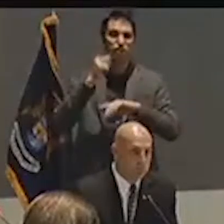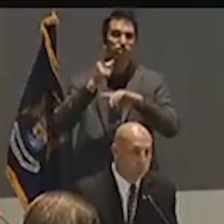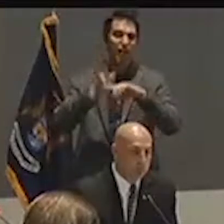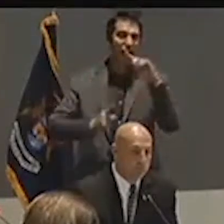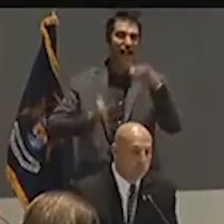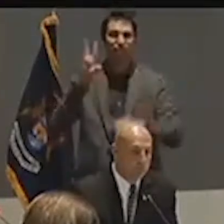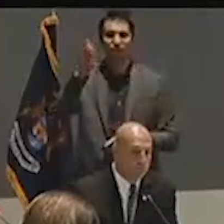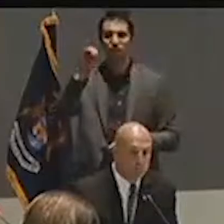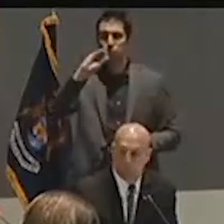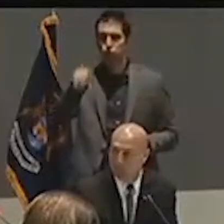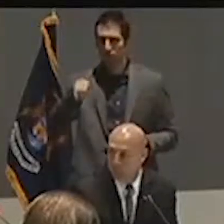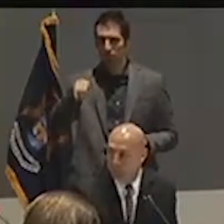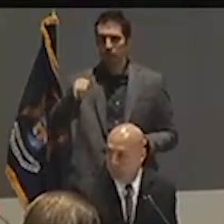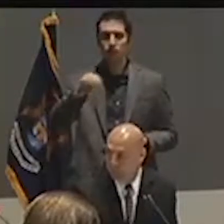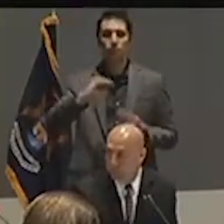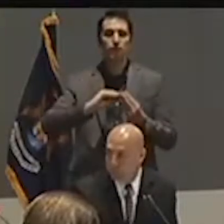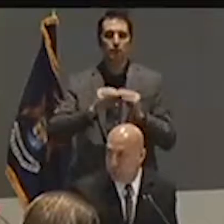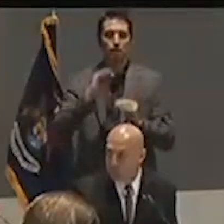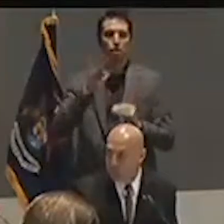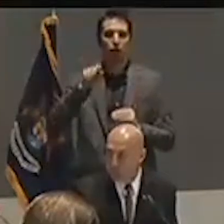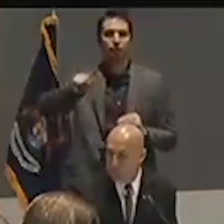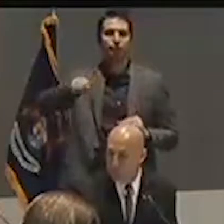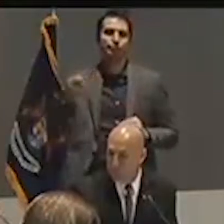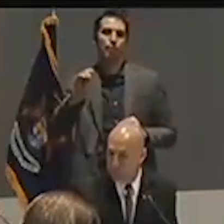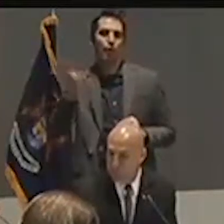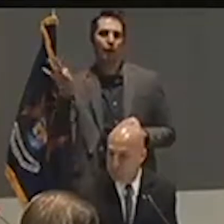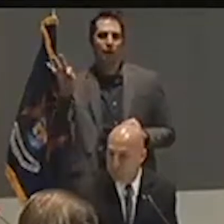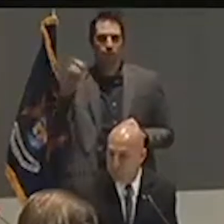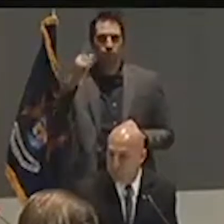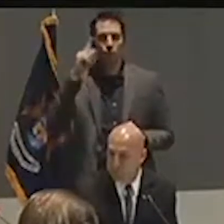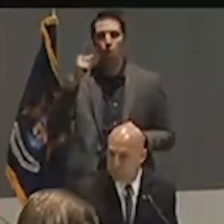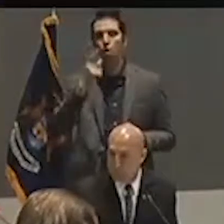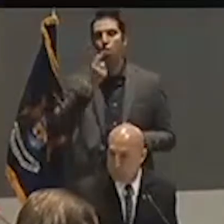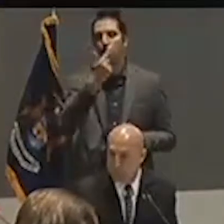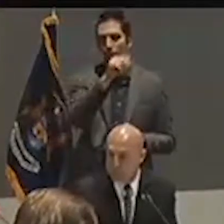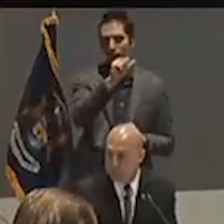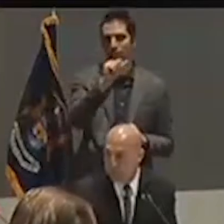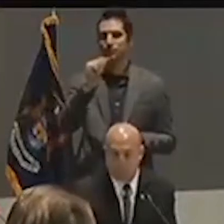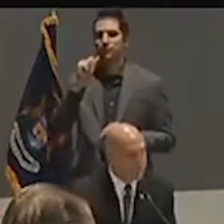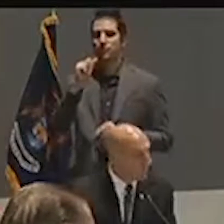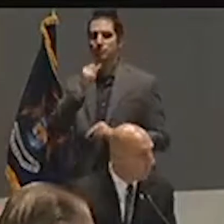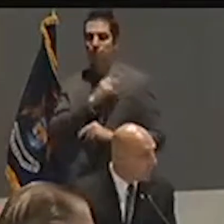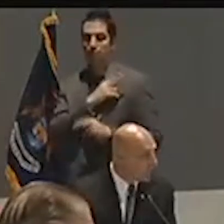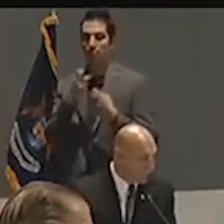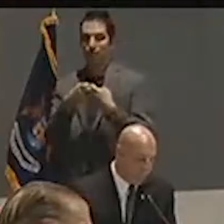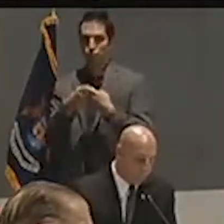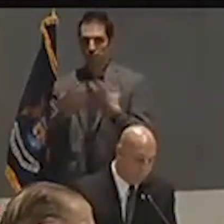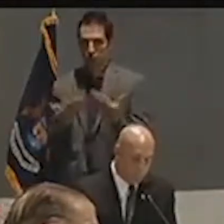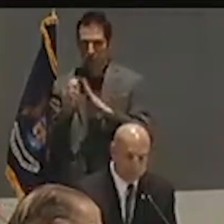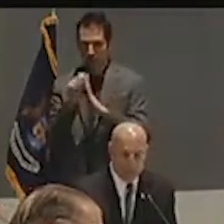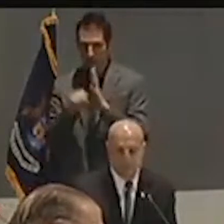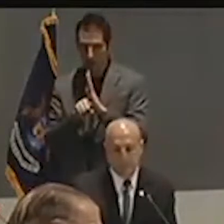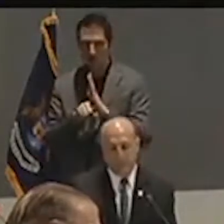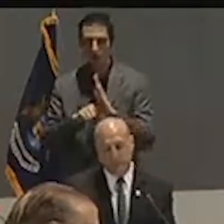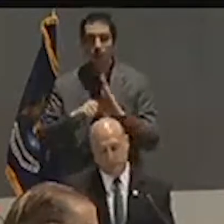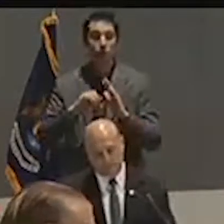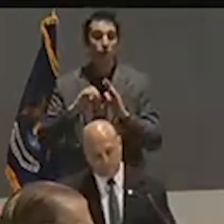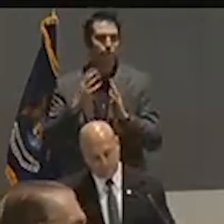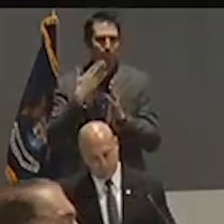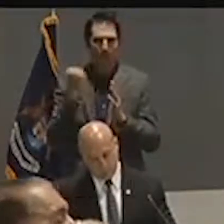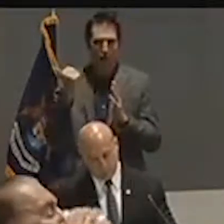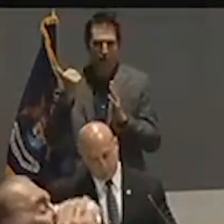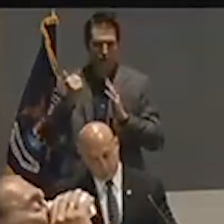than half, I believe, the number of shutoffs that took place for utilities, for gas and electric in the state, by simply doing better